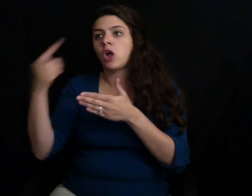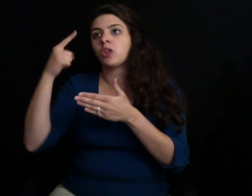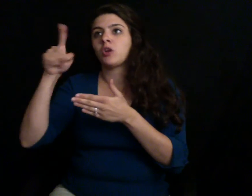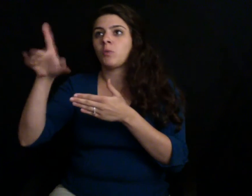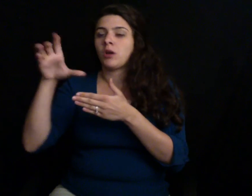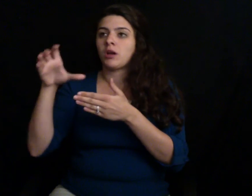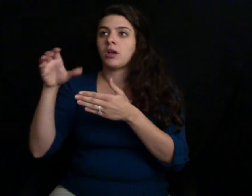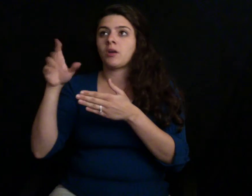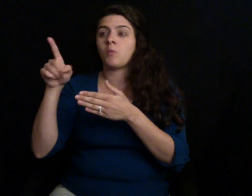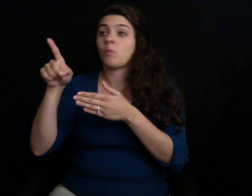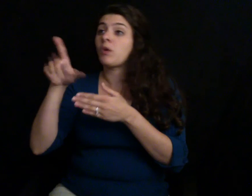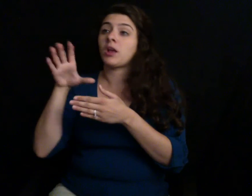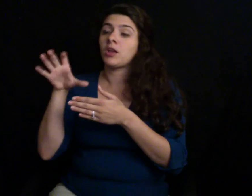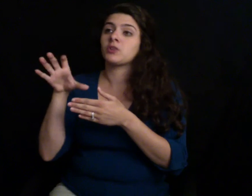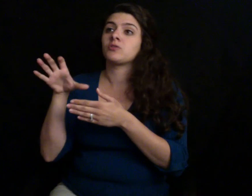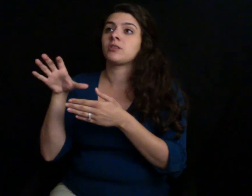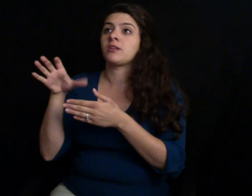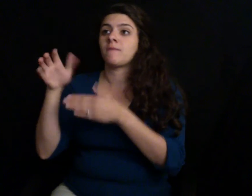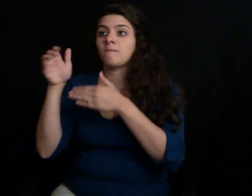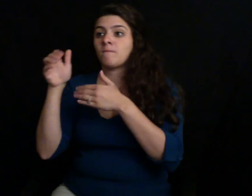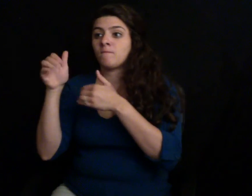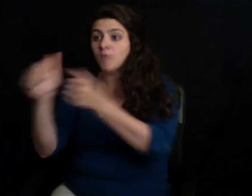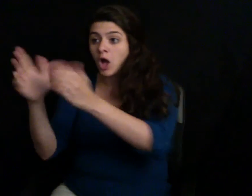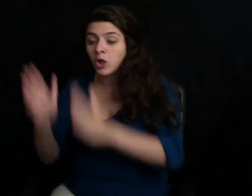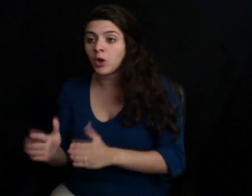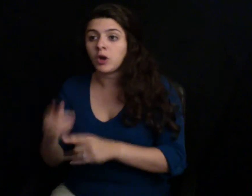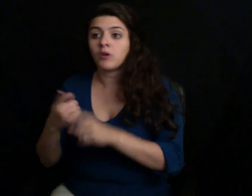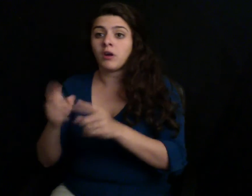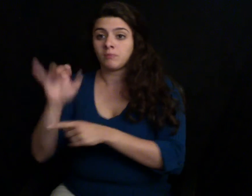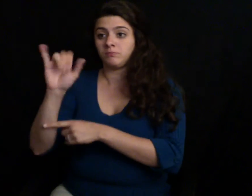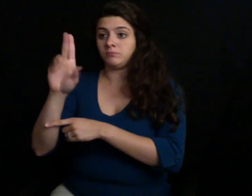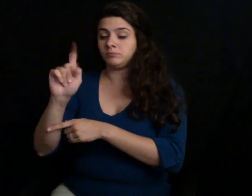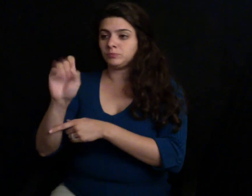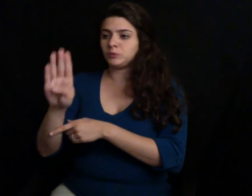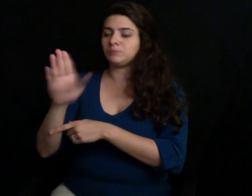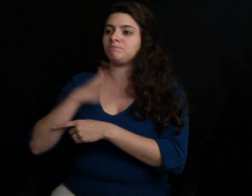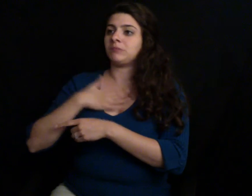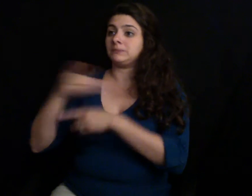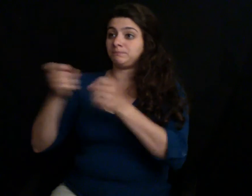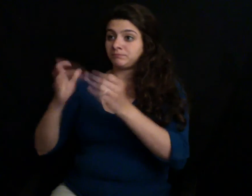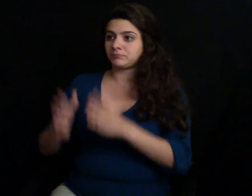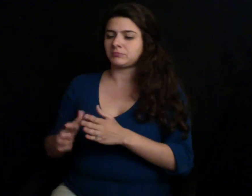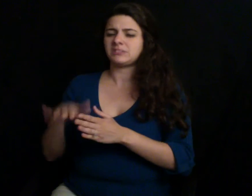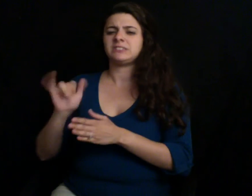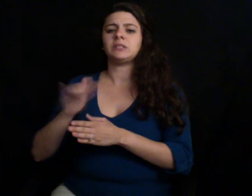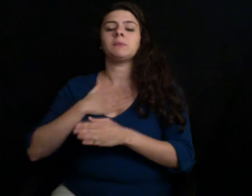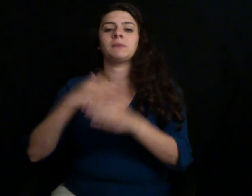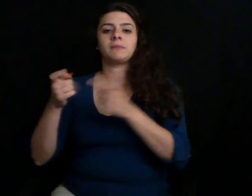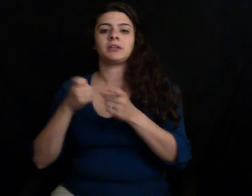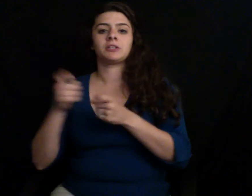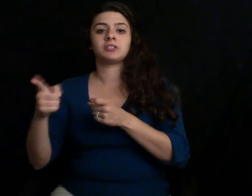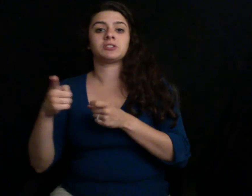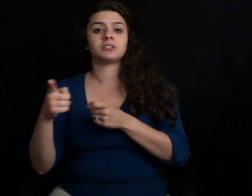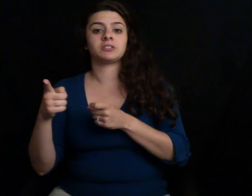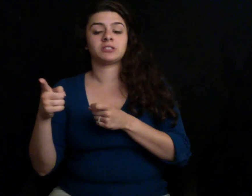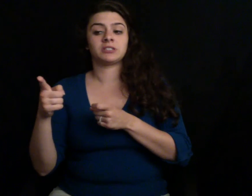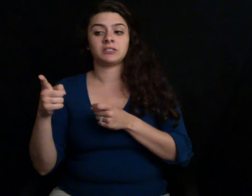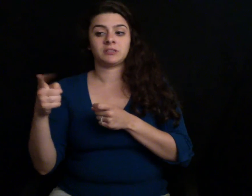Sarah, my manager, who's still my manager today, she reached out to me. Hi, I'm Sarah Penna. I'm the Chief Creative Officer at Big Frame,